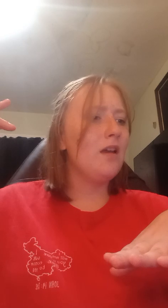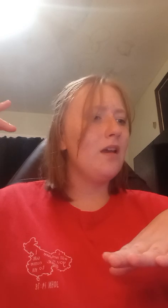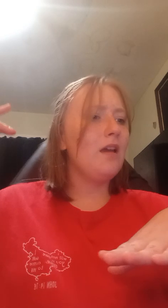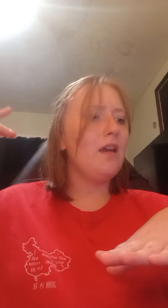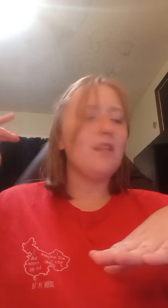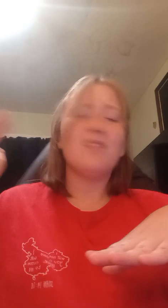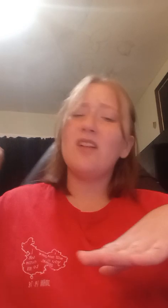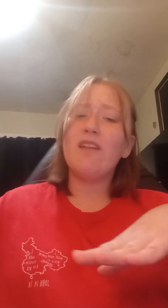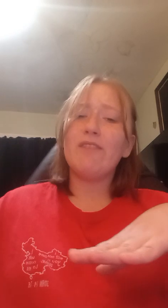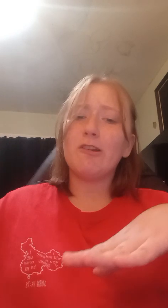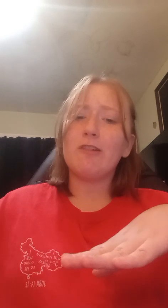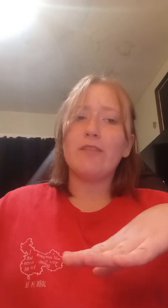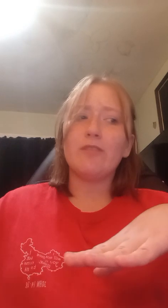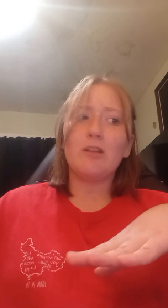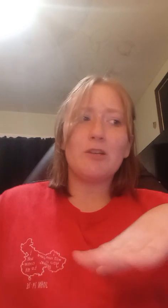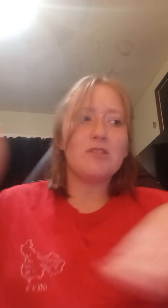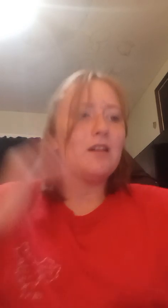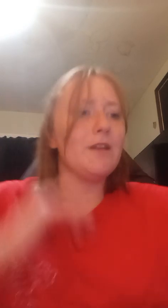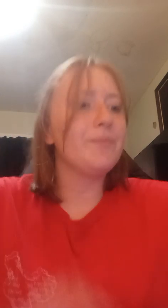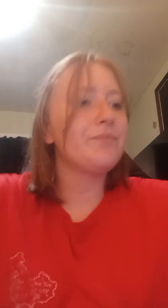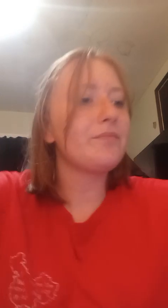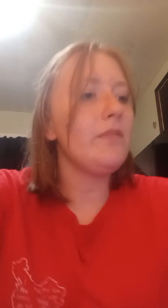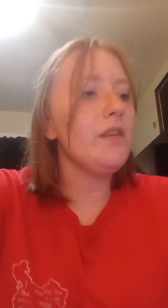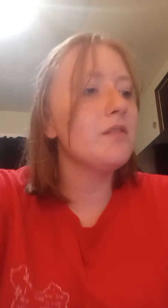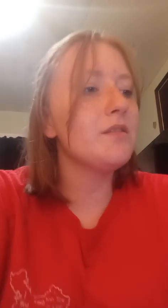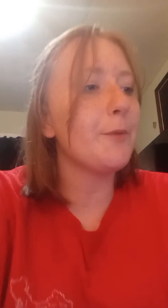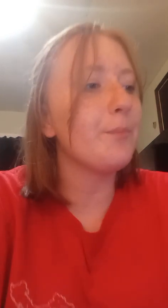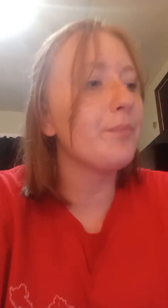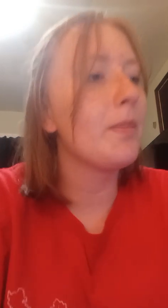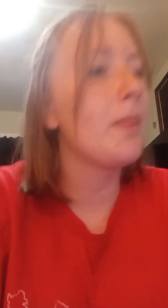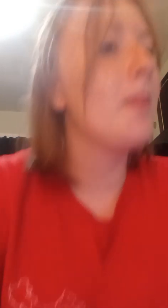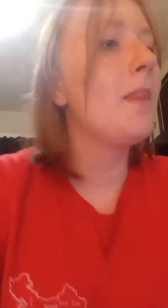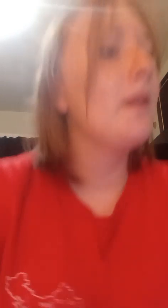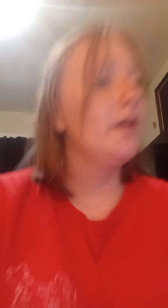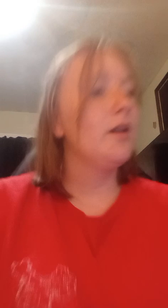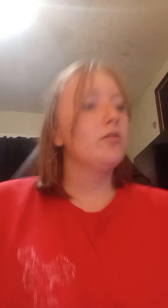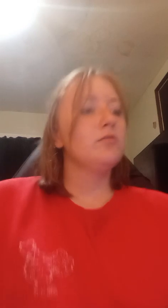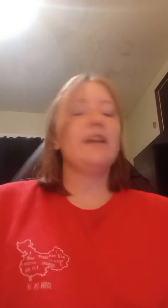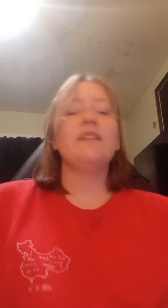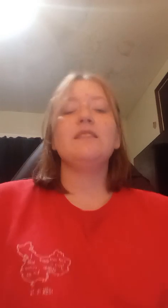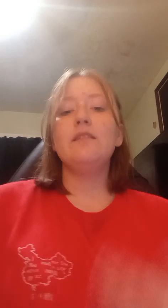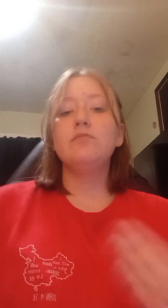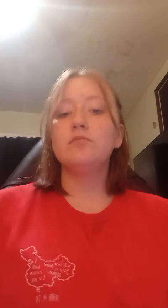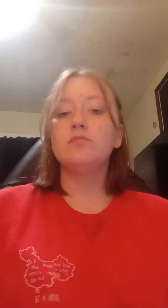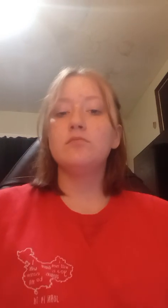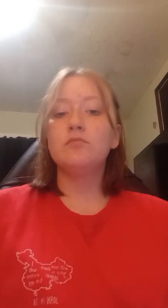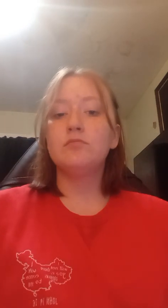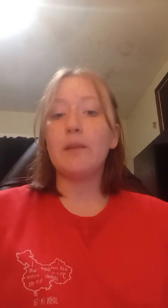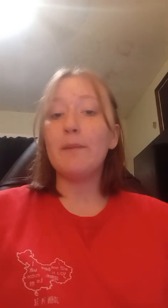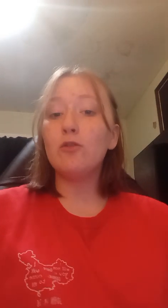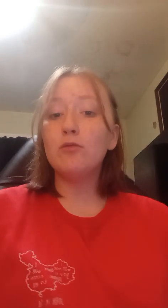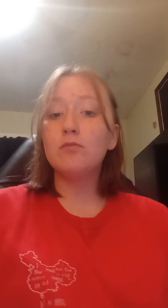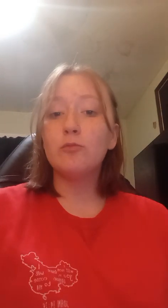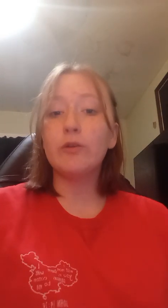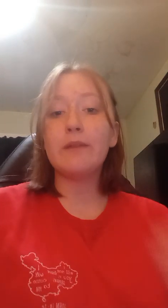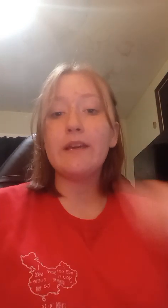and they're not very creative in their personality. So, like I said, the middle would be a mix